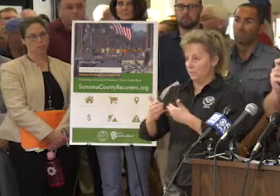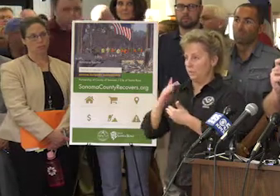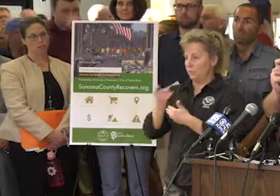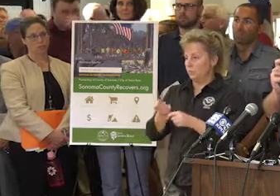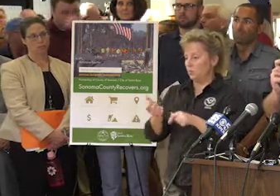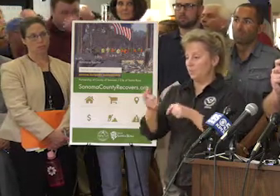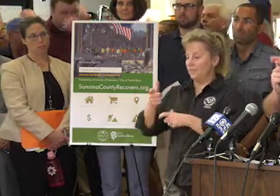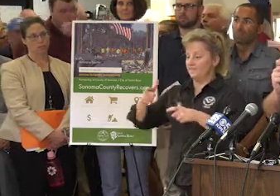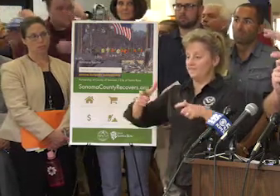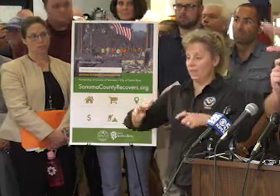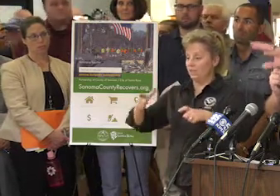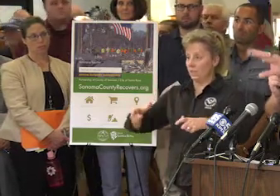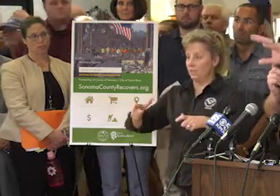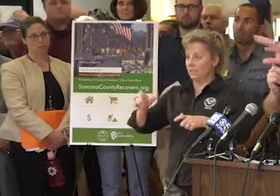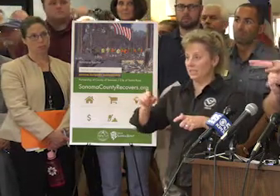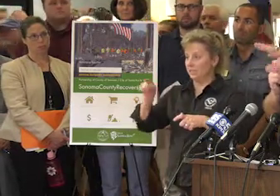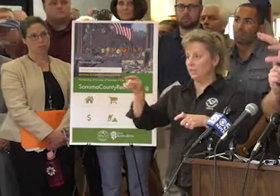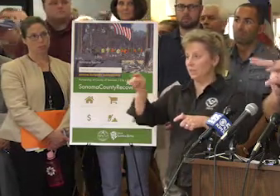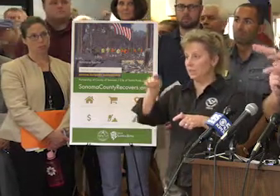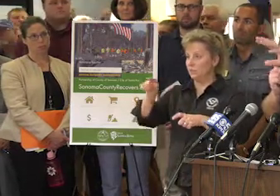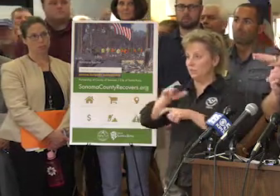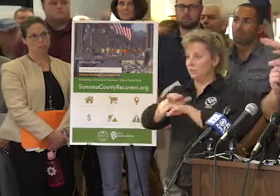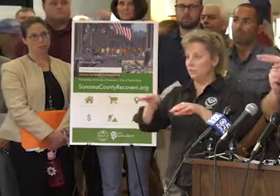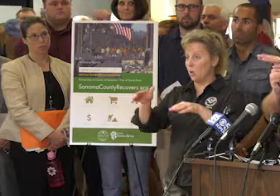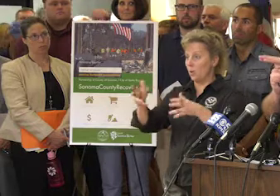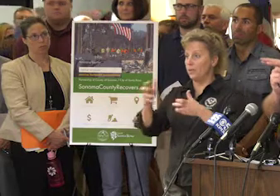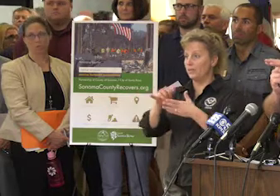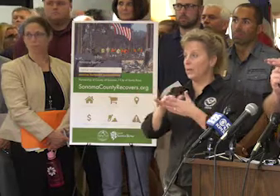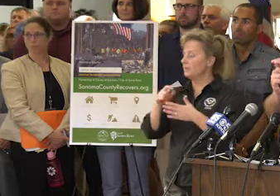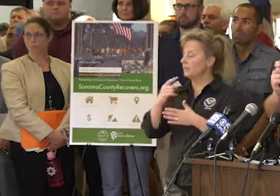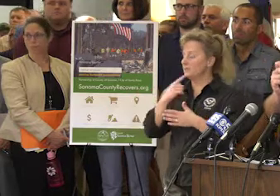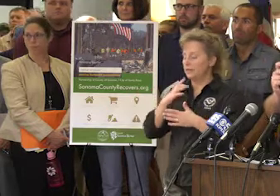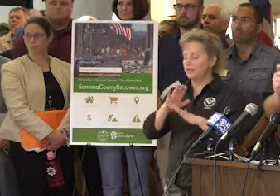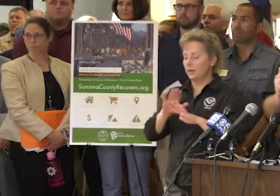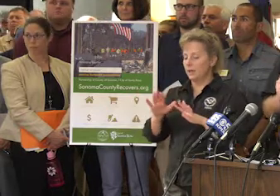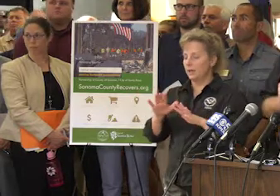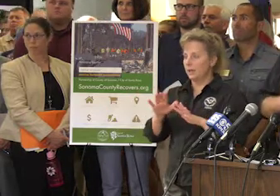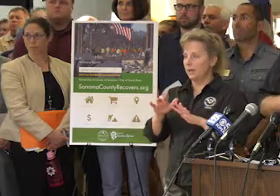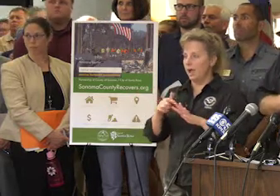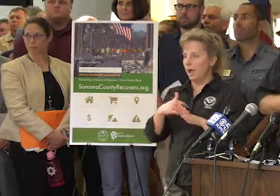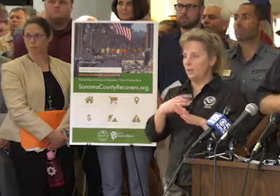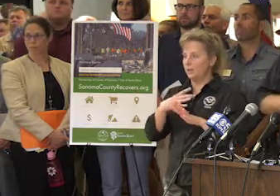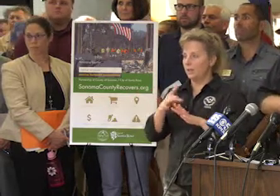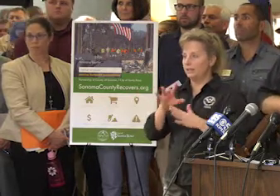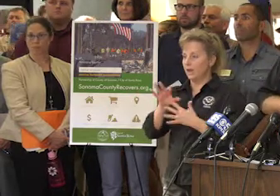to remove the foundation. If you don't want that to...